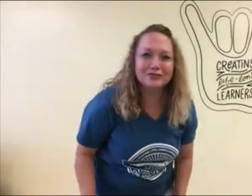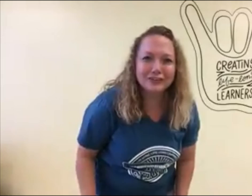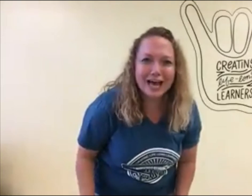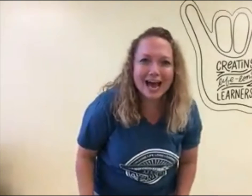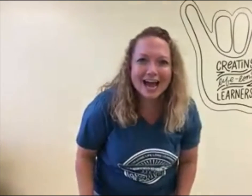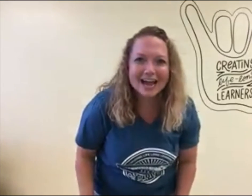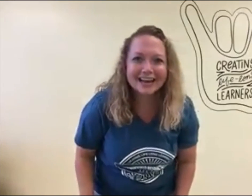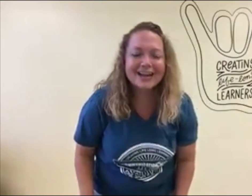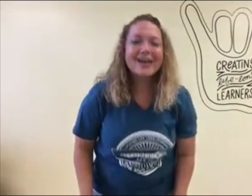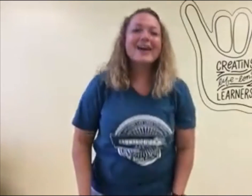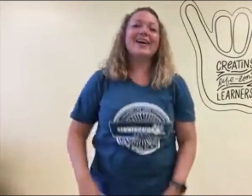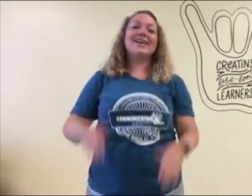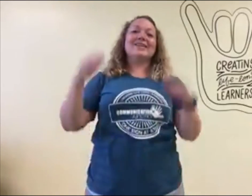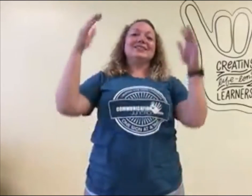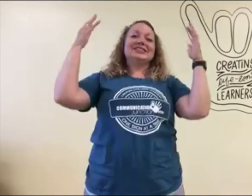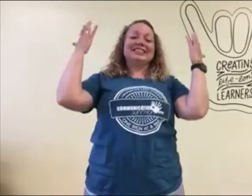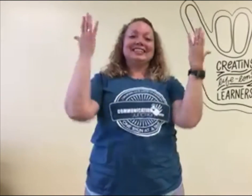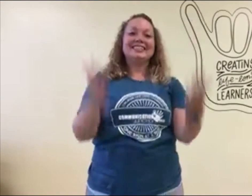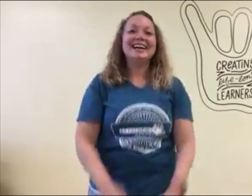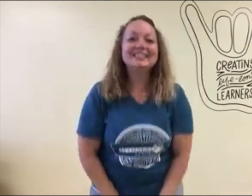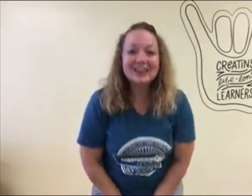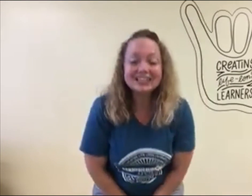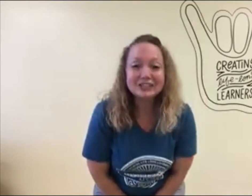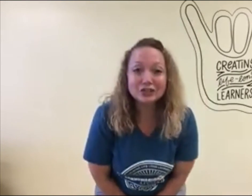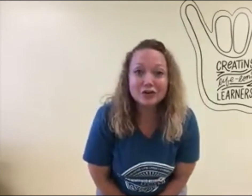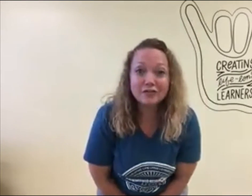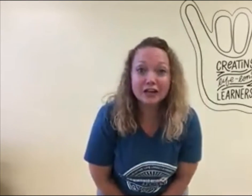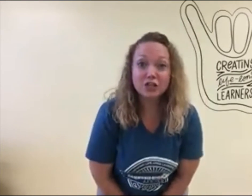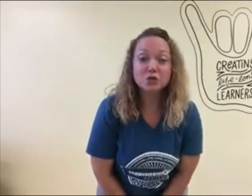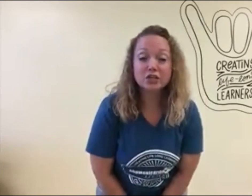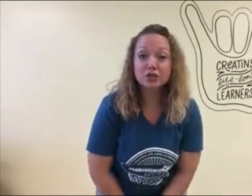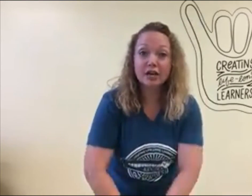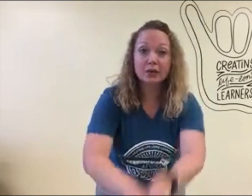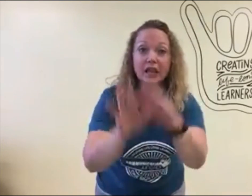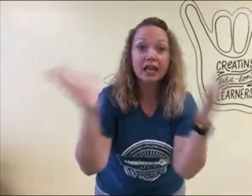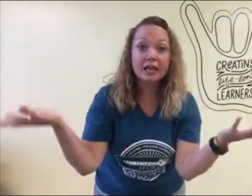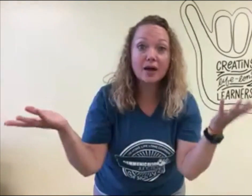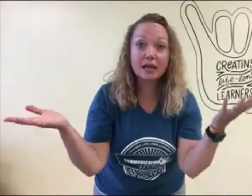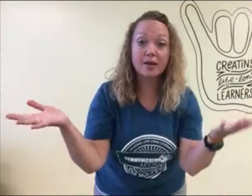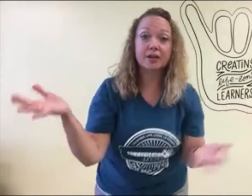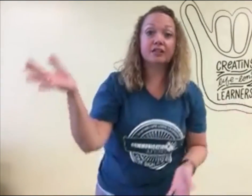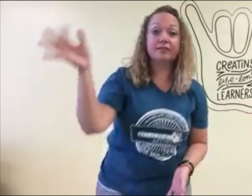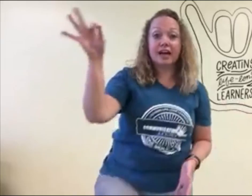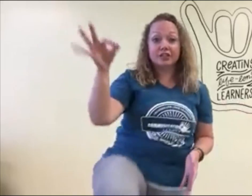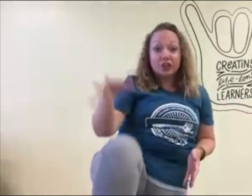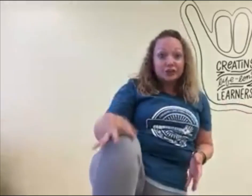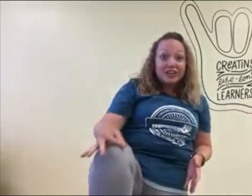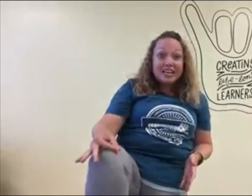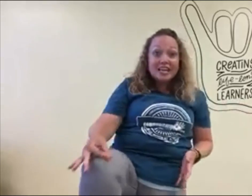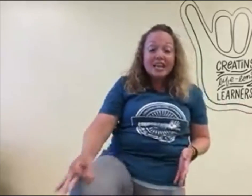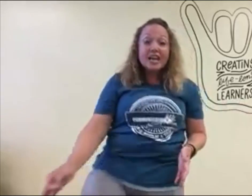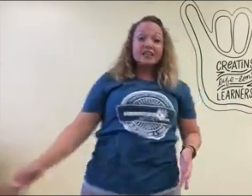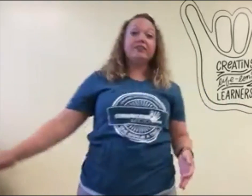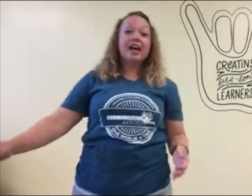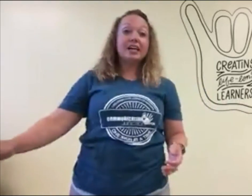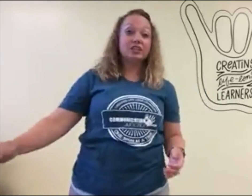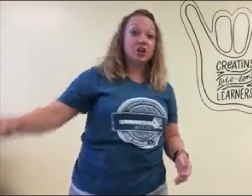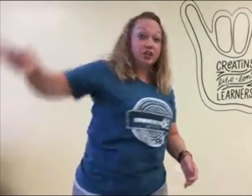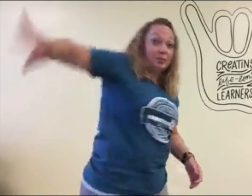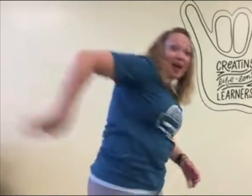fly. Oh goodness, that song is so fun. You can do that with any body parts. The fly is on your knee. The fly is on your back.